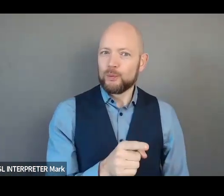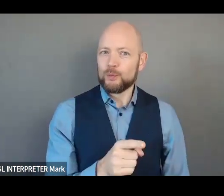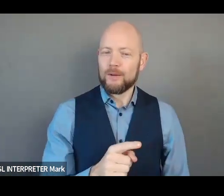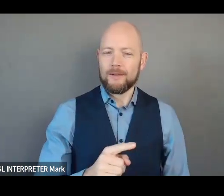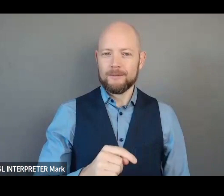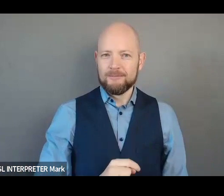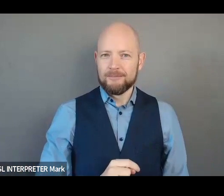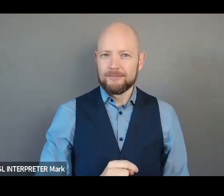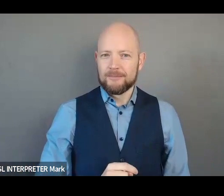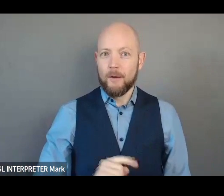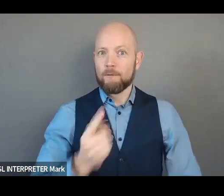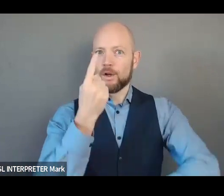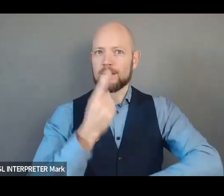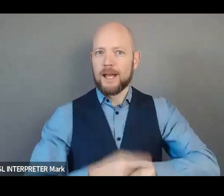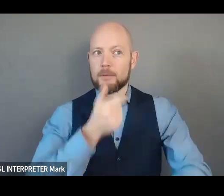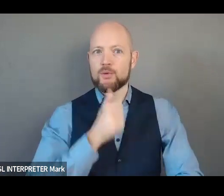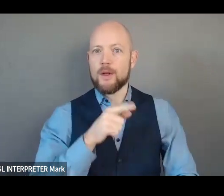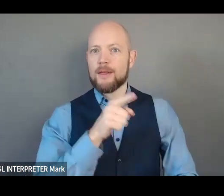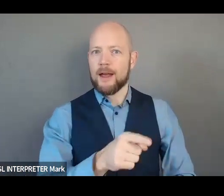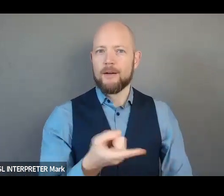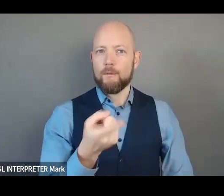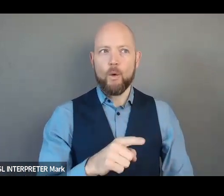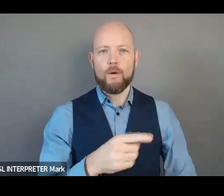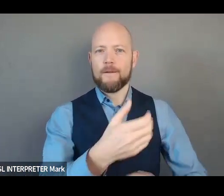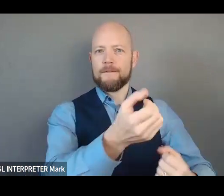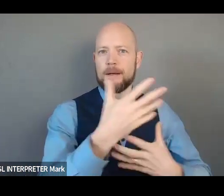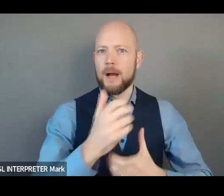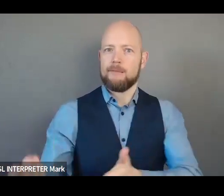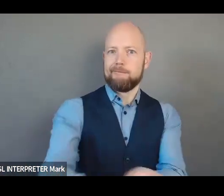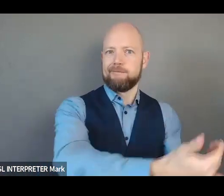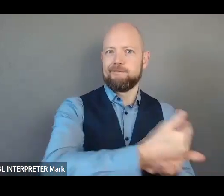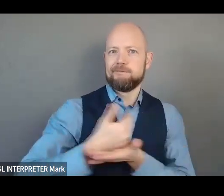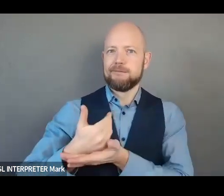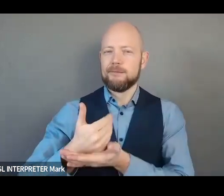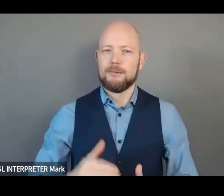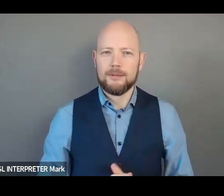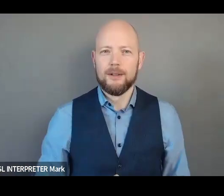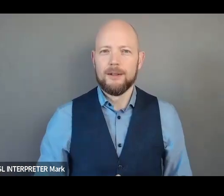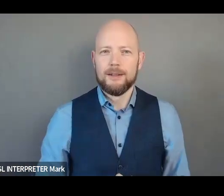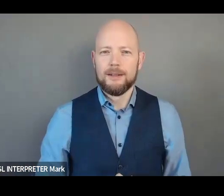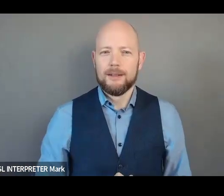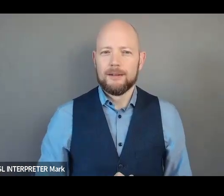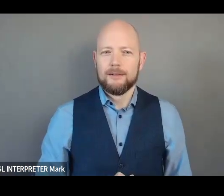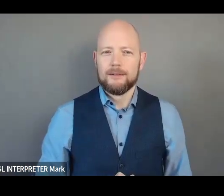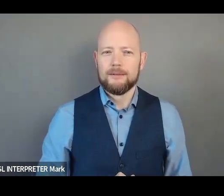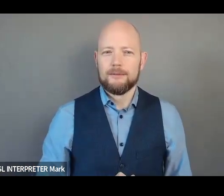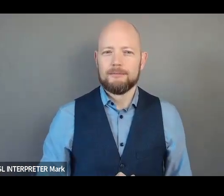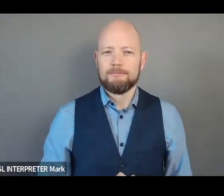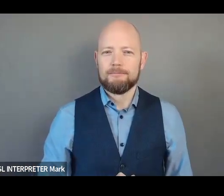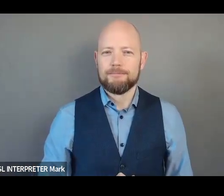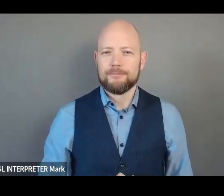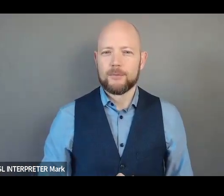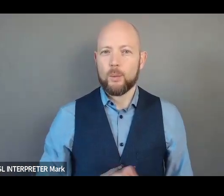get some strong and meaningful and broad-ranging feedback. So again, just to kind of put that, a virtual reality account of